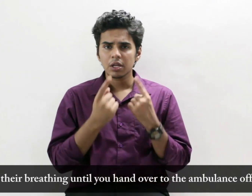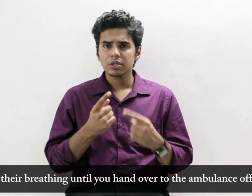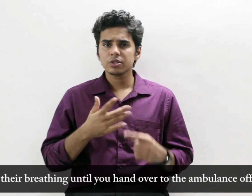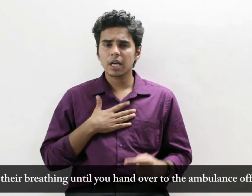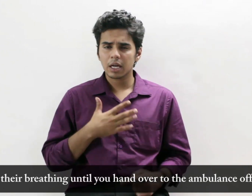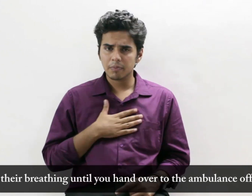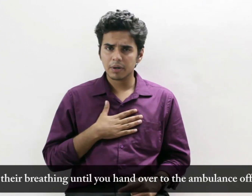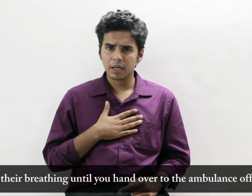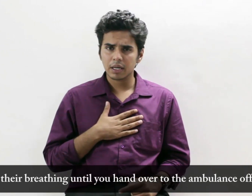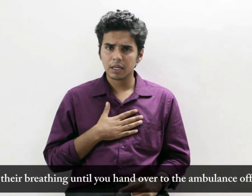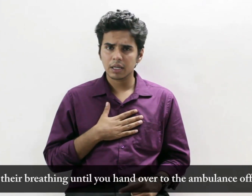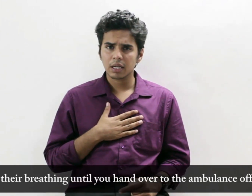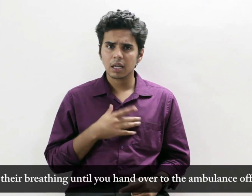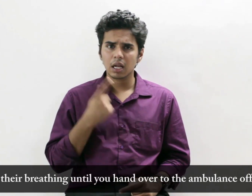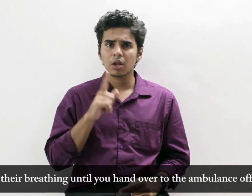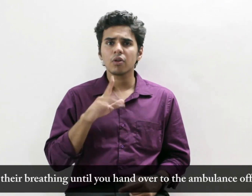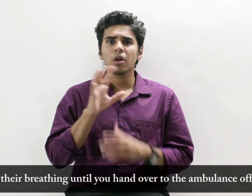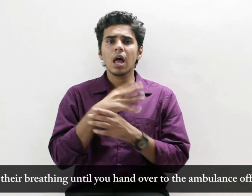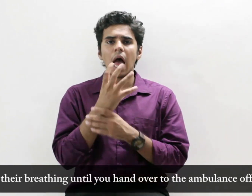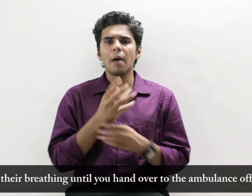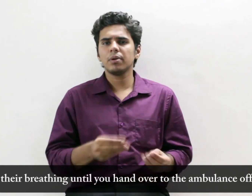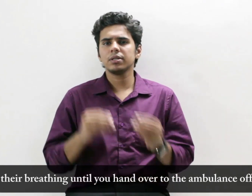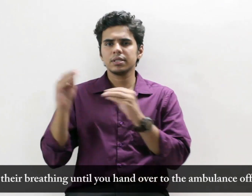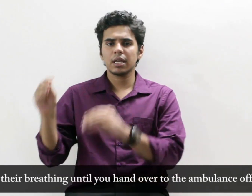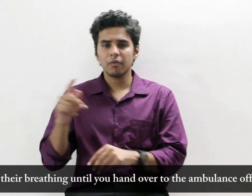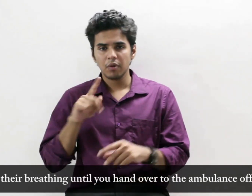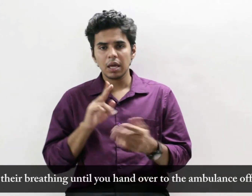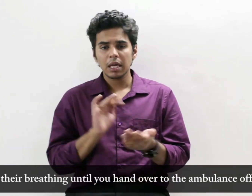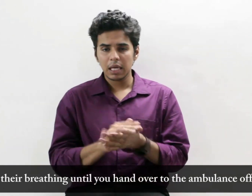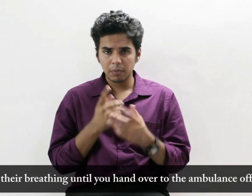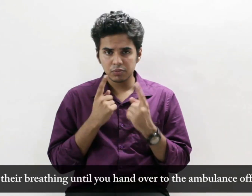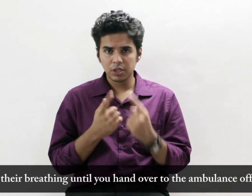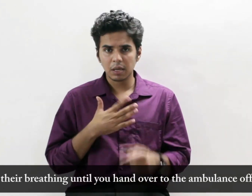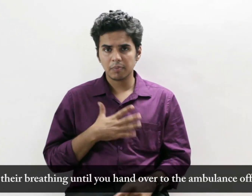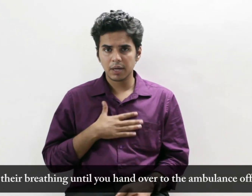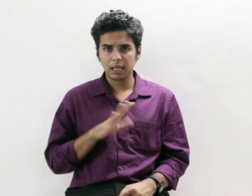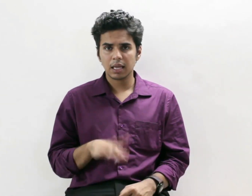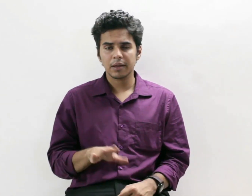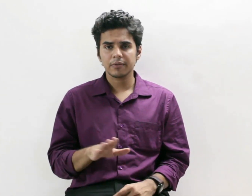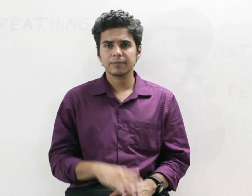Monitor their breathing until you hand over to the ambulance officers.